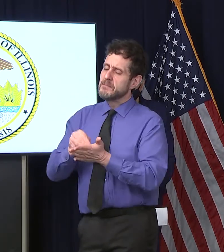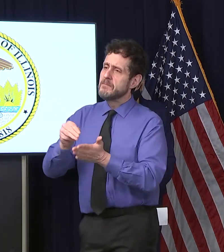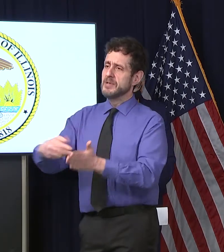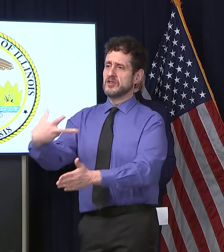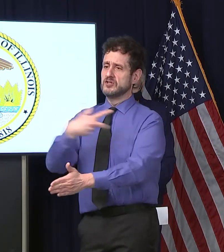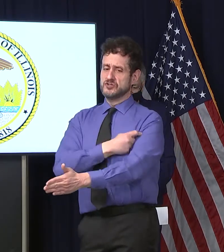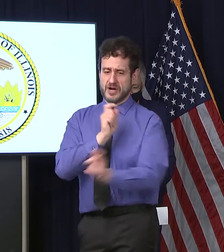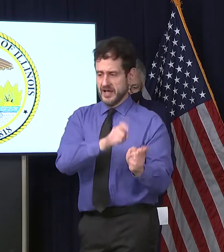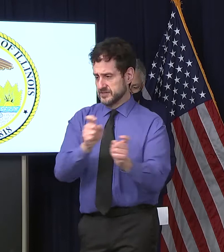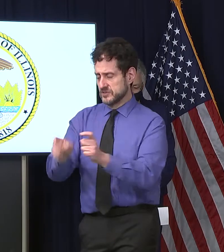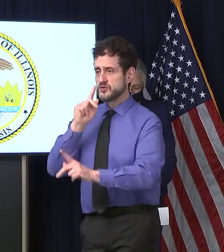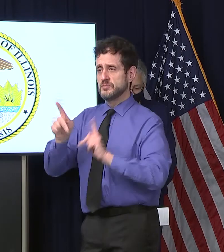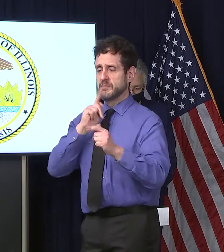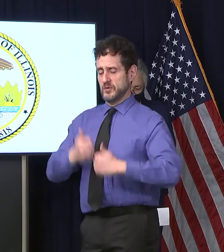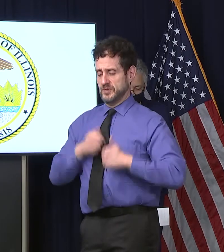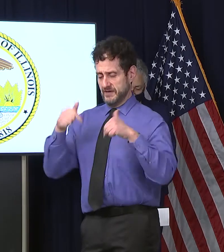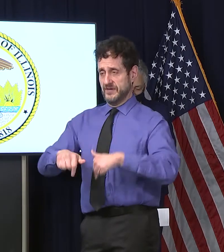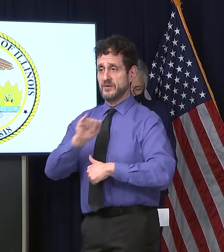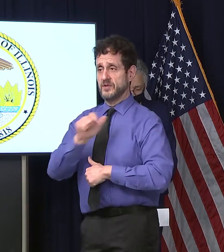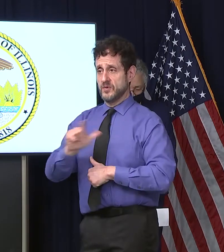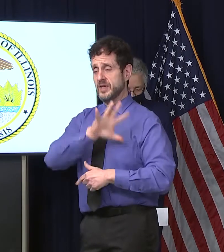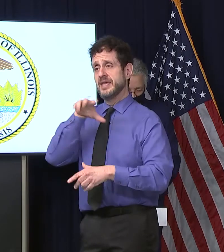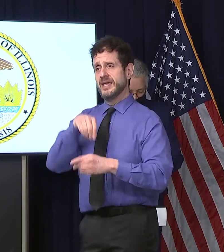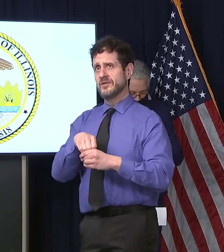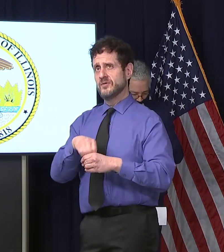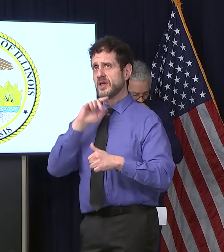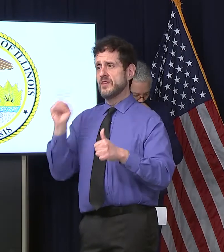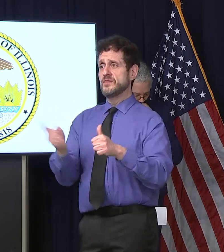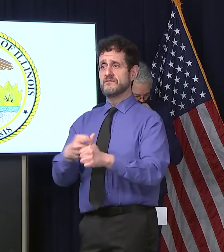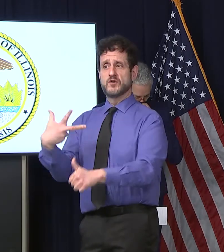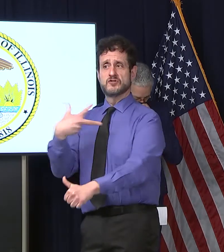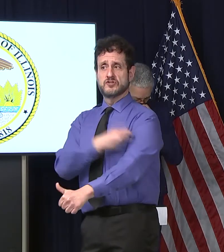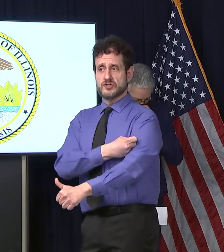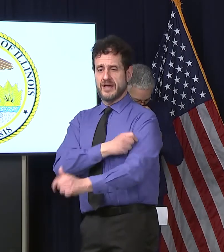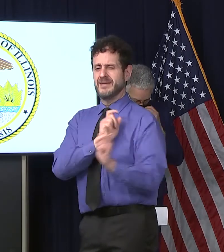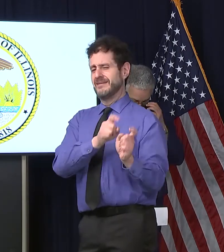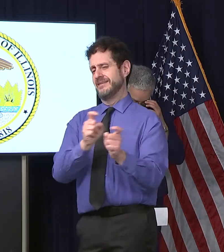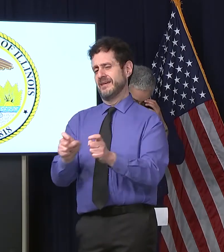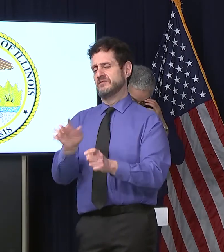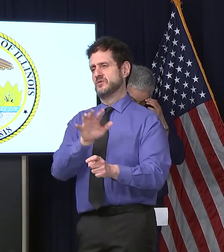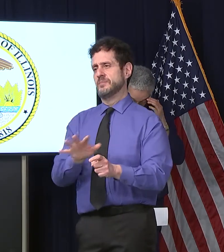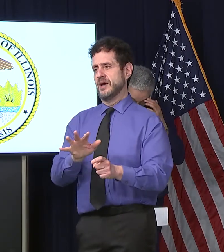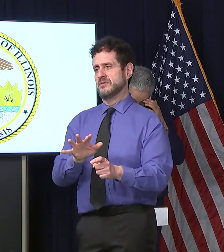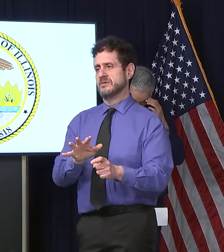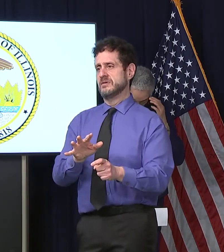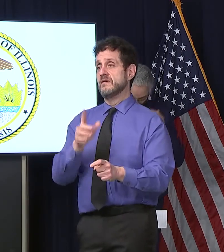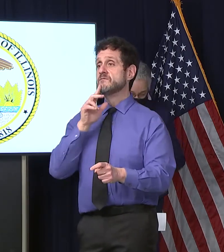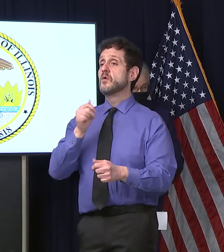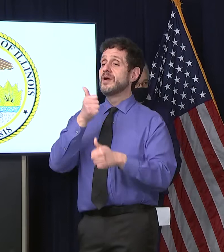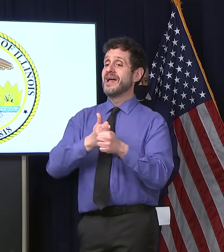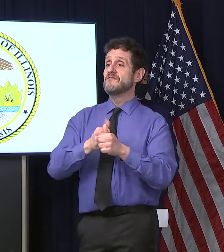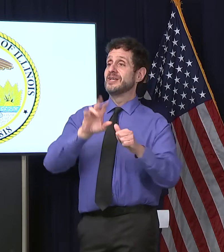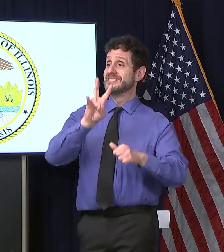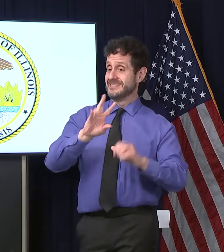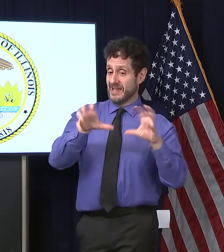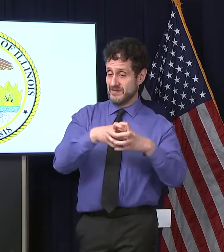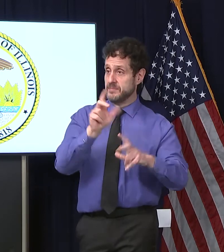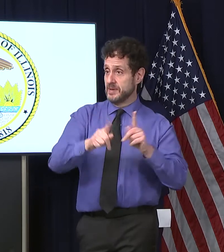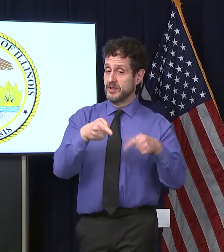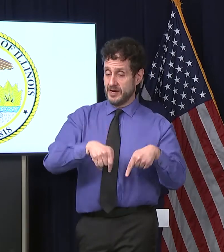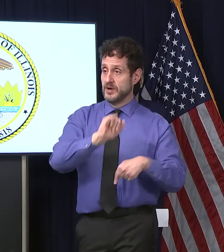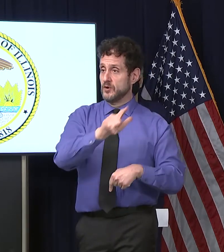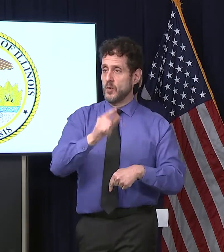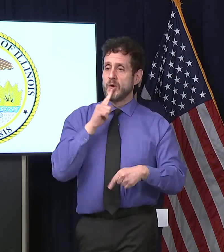our residents, including at least the first dose of the vaccine to about 1 in 7 Illinoisans.